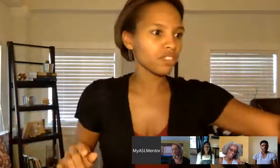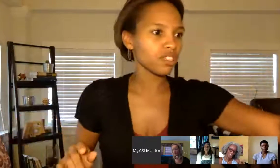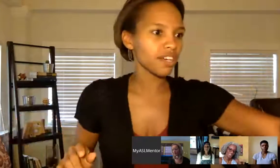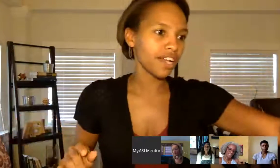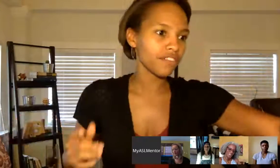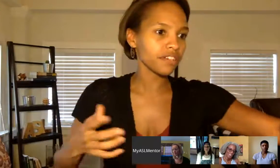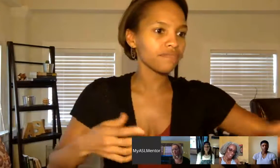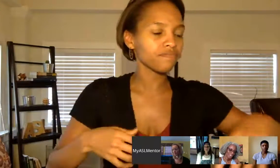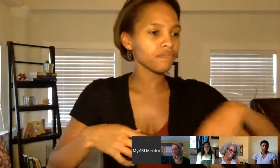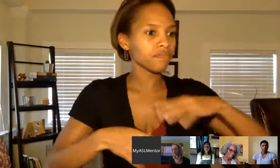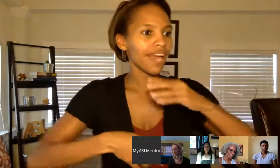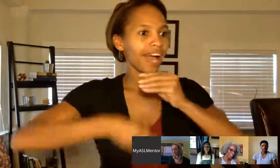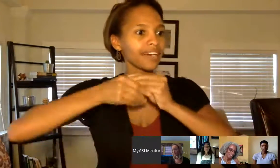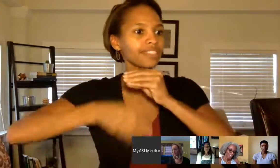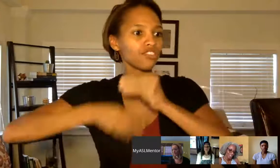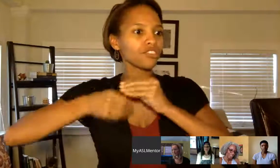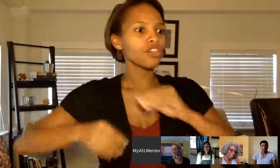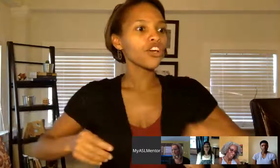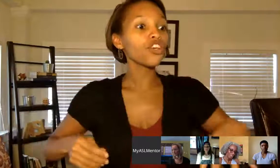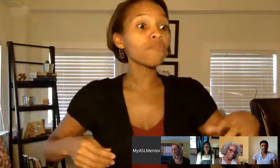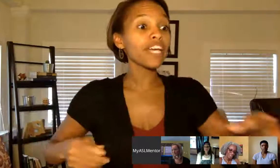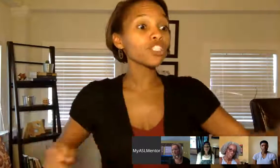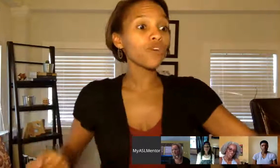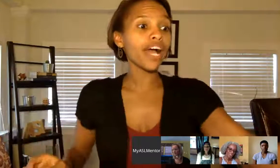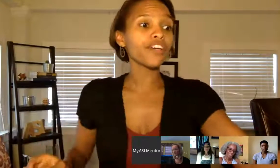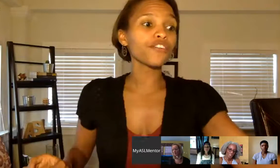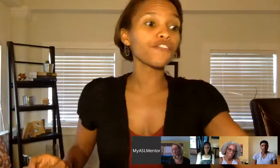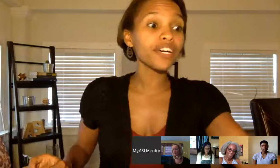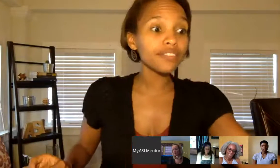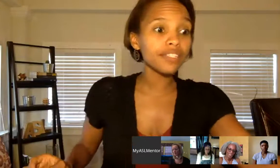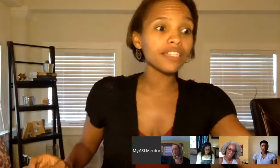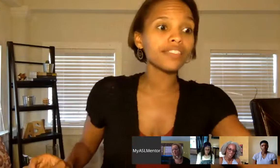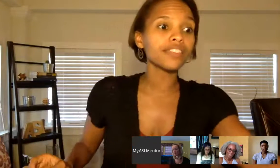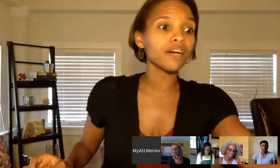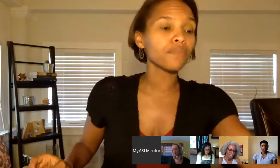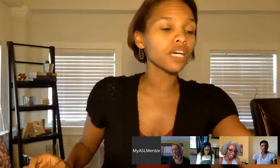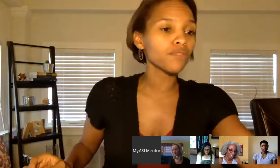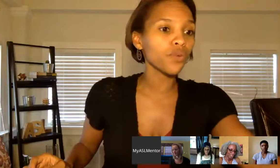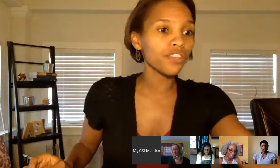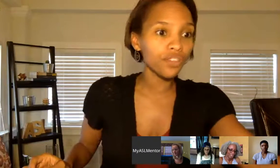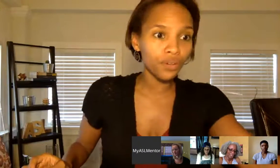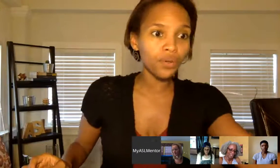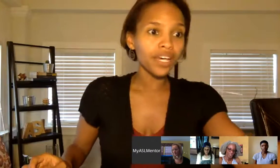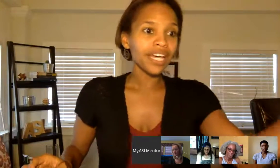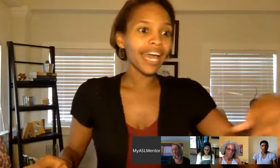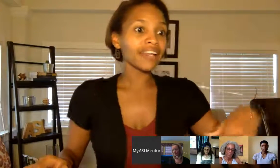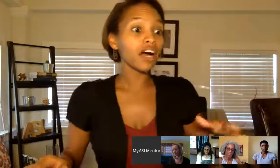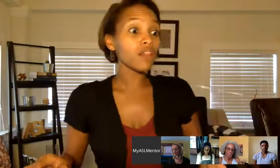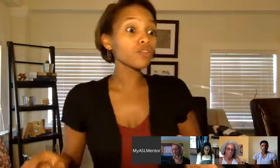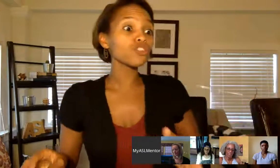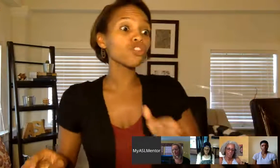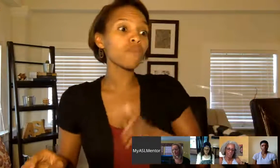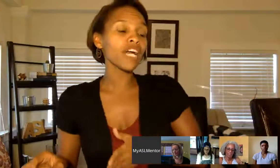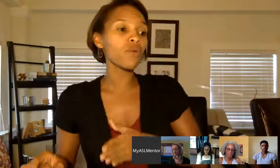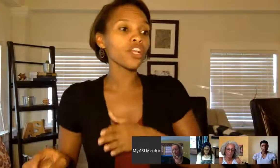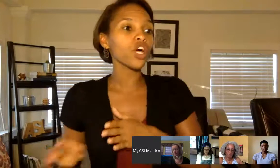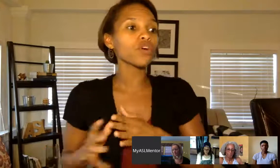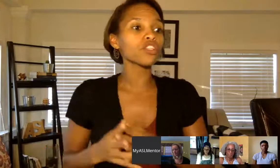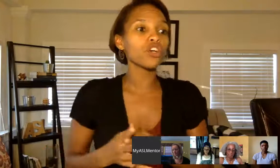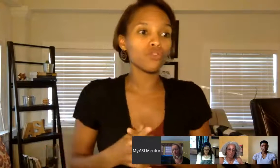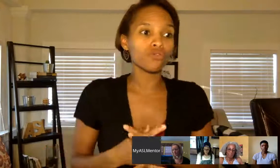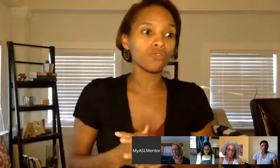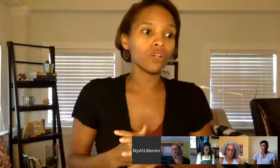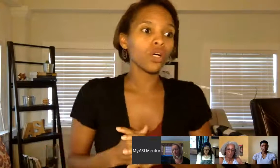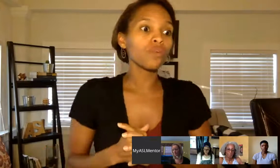example, it's just a kind of a addition. You may drag your friends into some clubs with you, and others you might want to